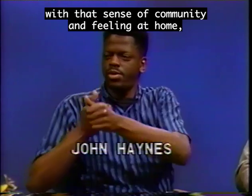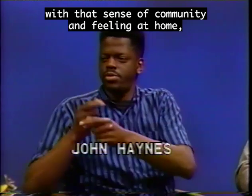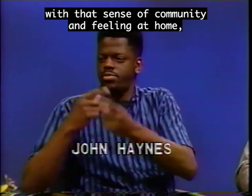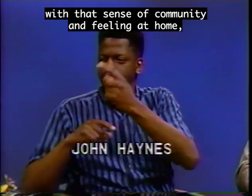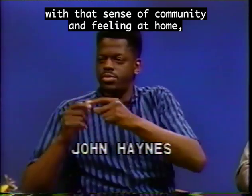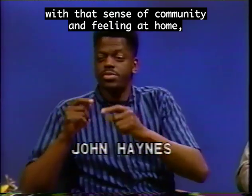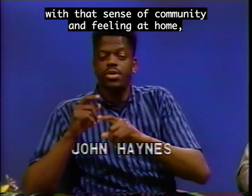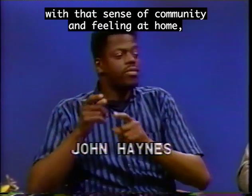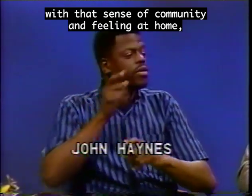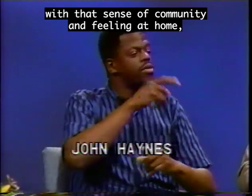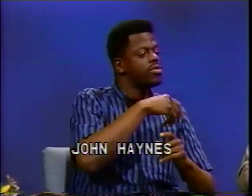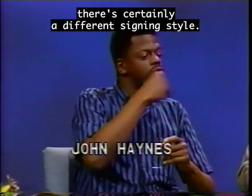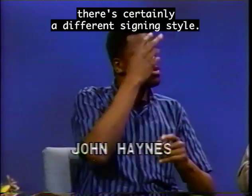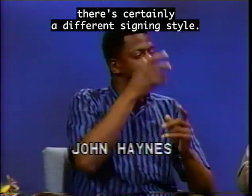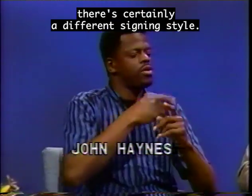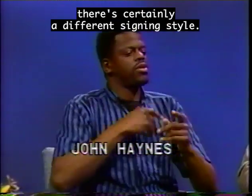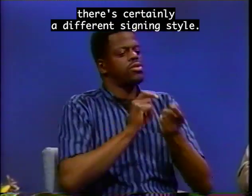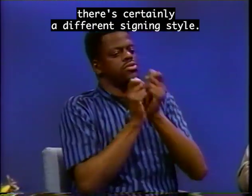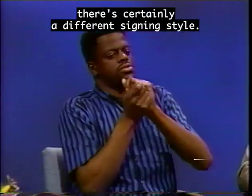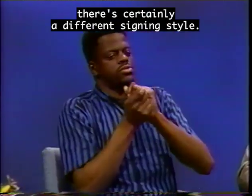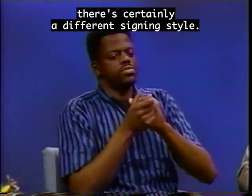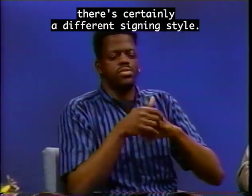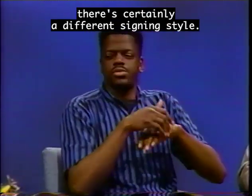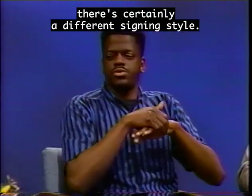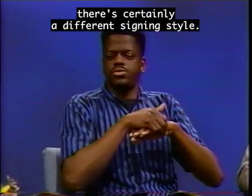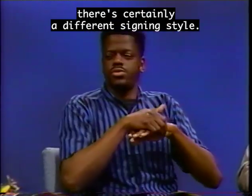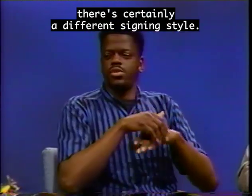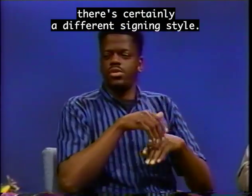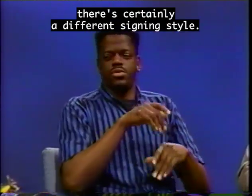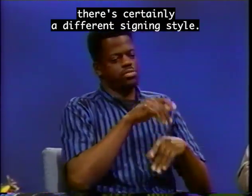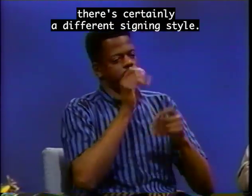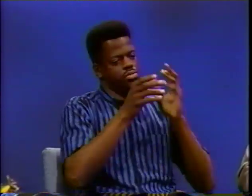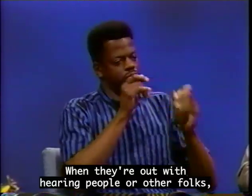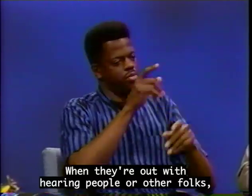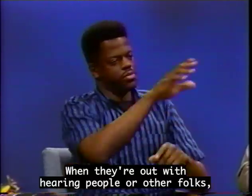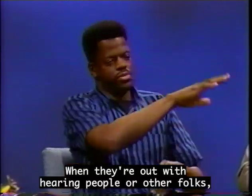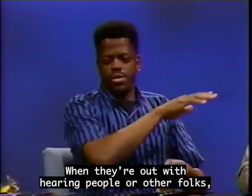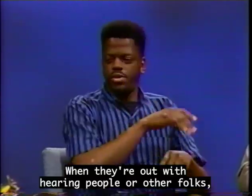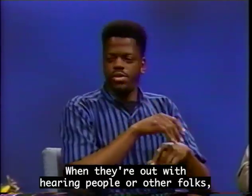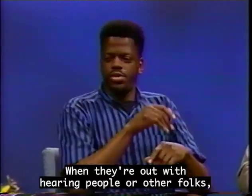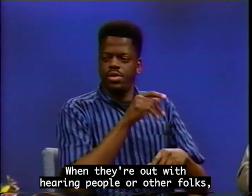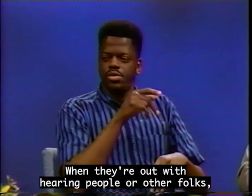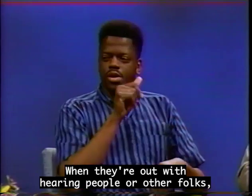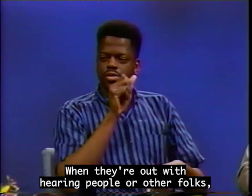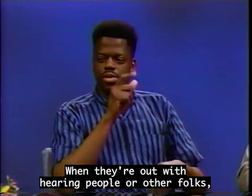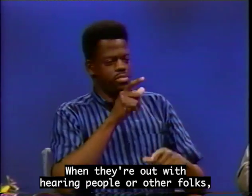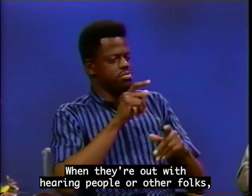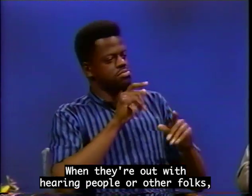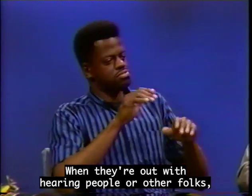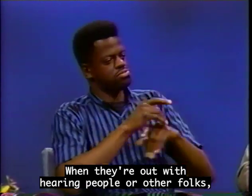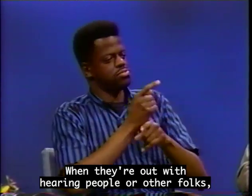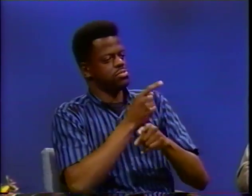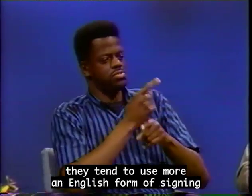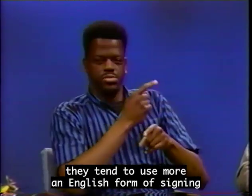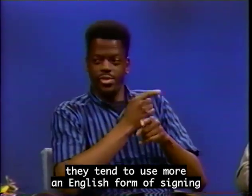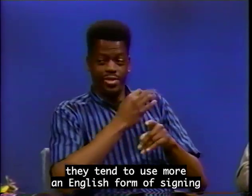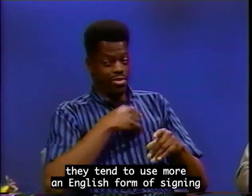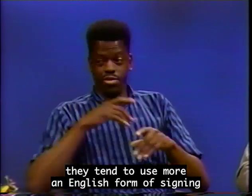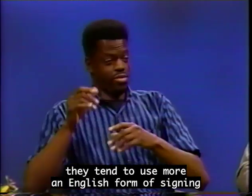of community and feeling at home, there's certainly a different signing style. When they're out with hearing people or other folks, they tend to use more